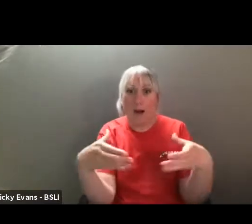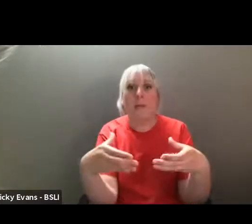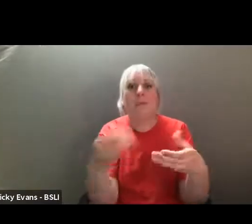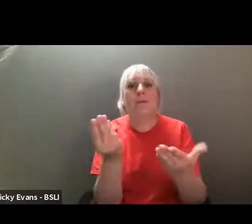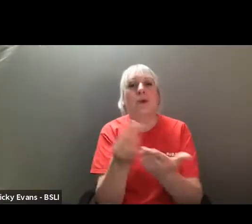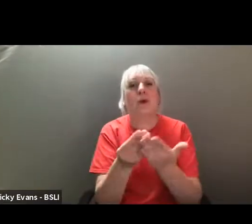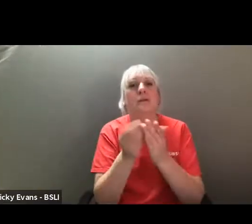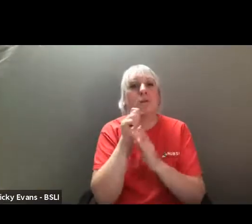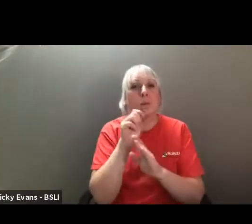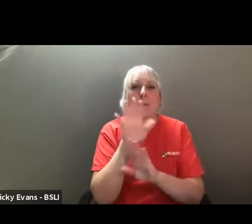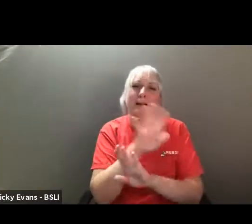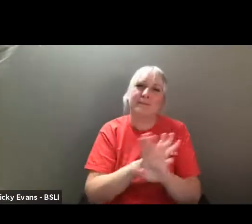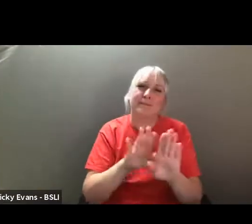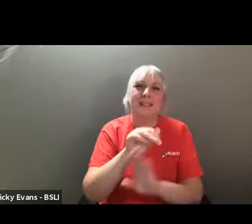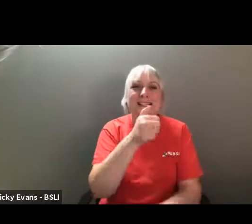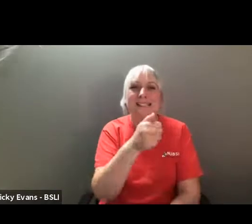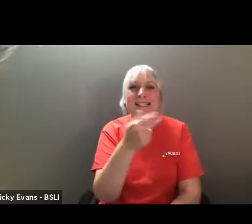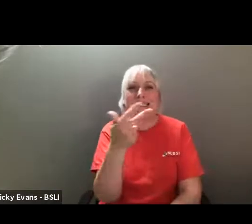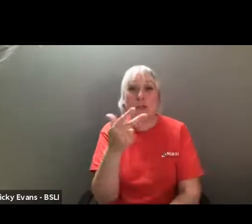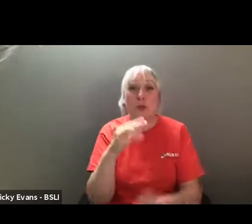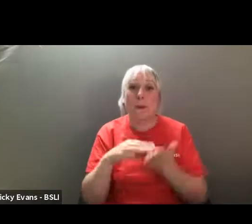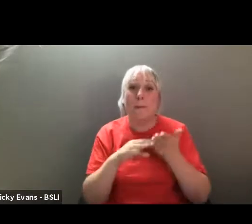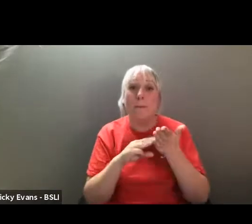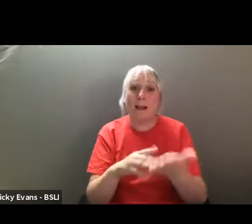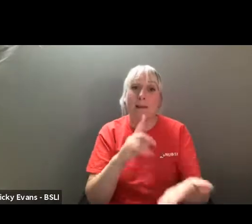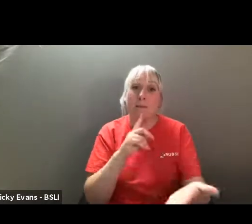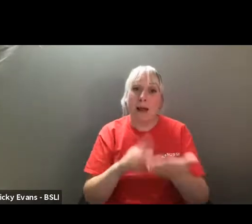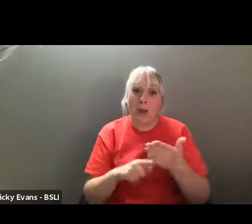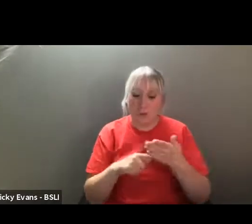around £62 million per year,